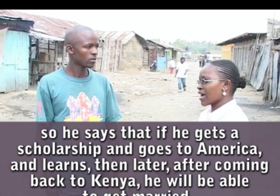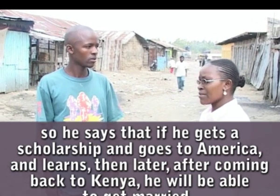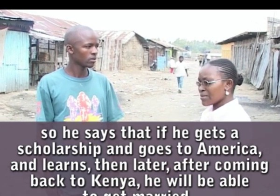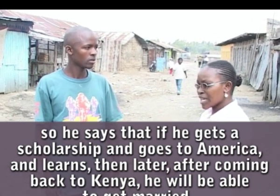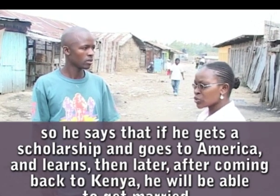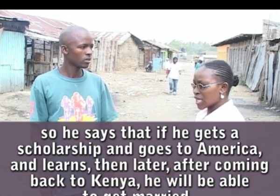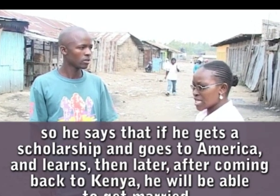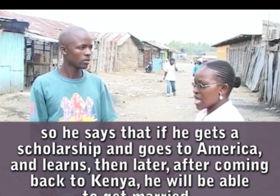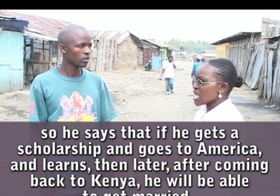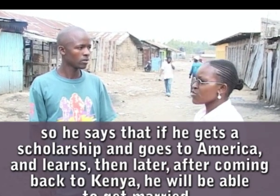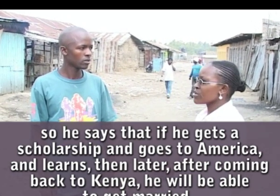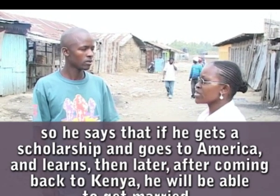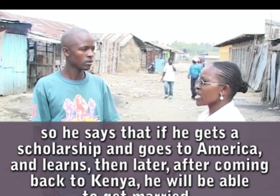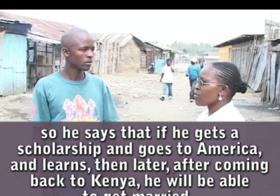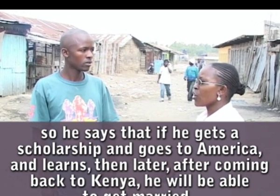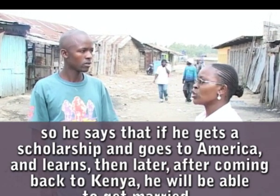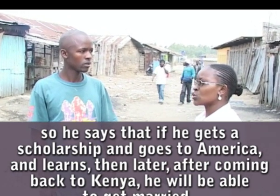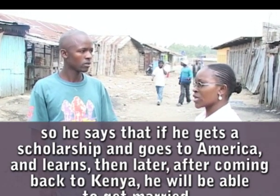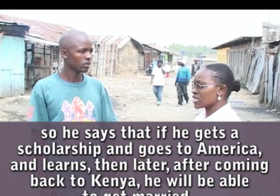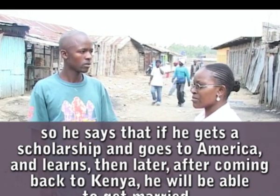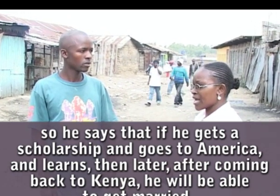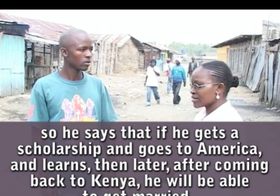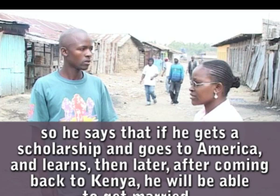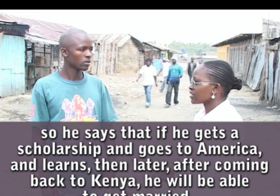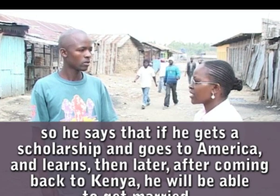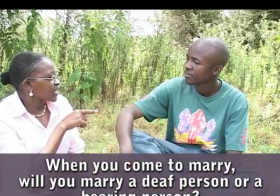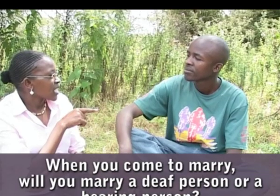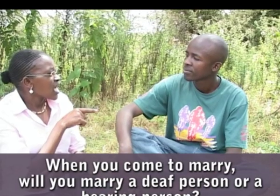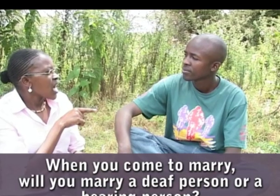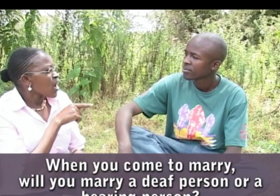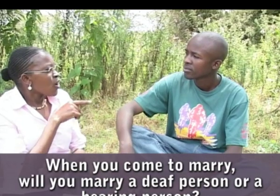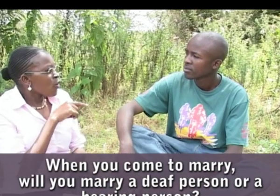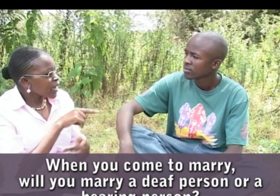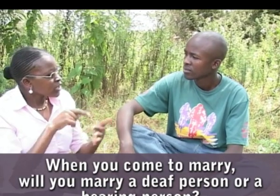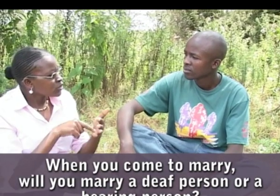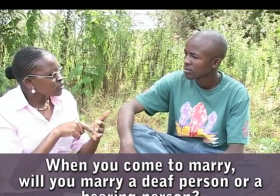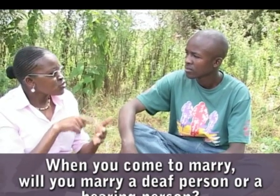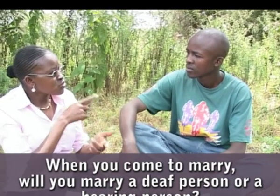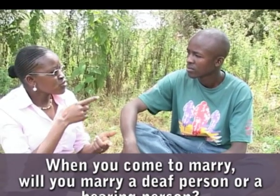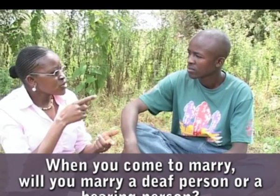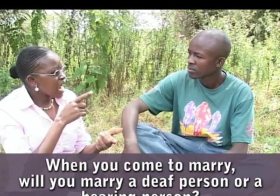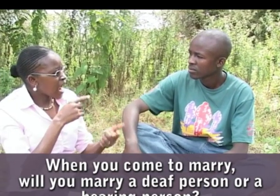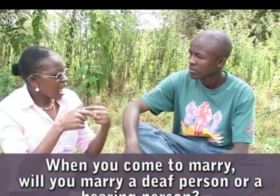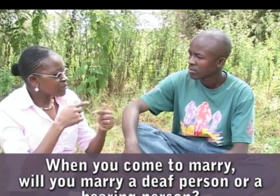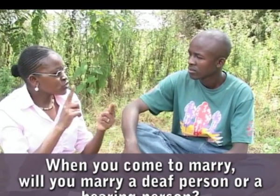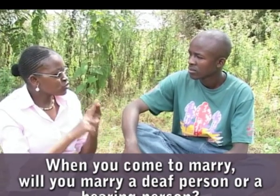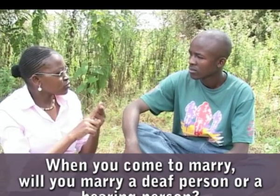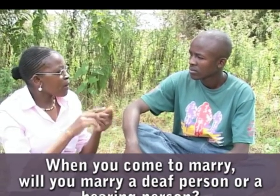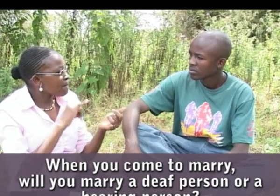coming back to Kenya, he will be able to get married. When you come to